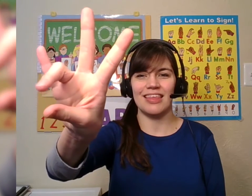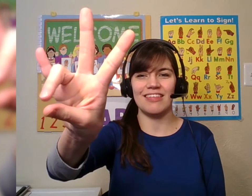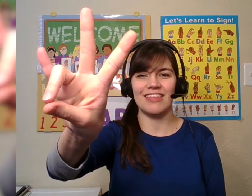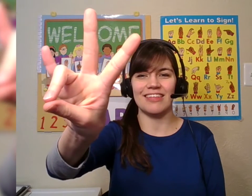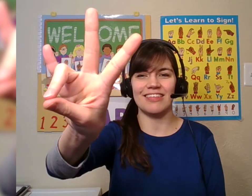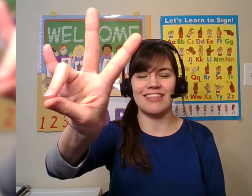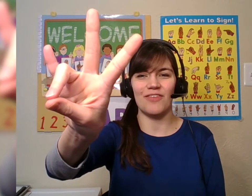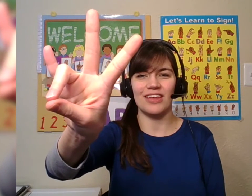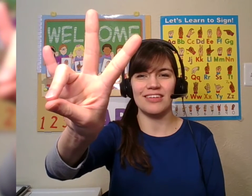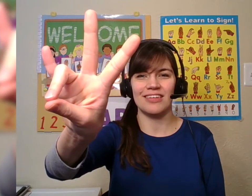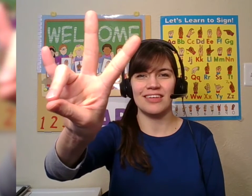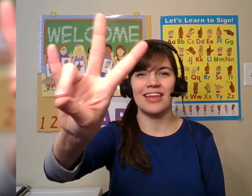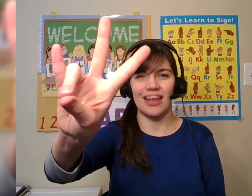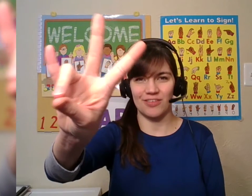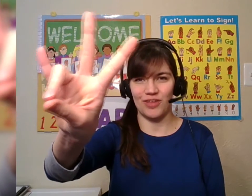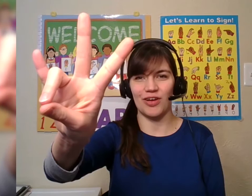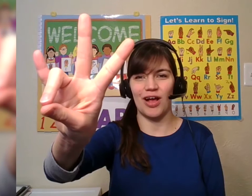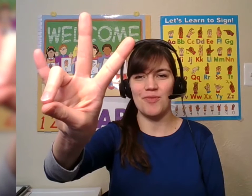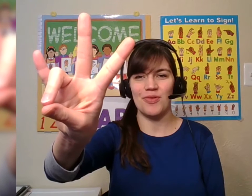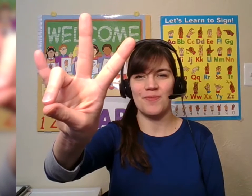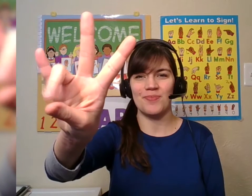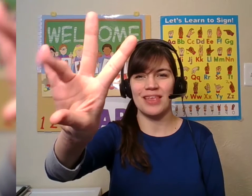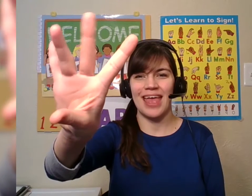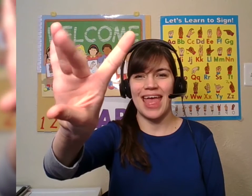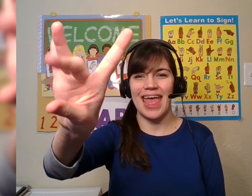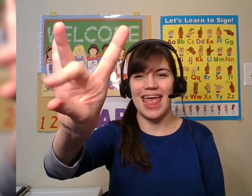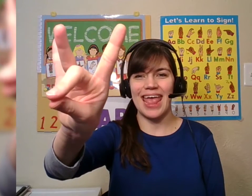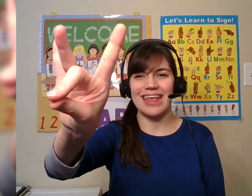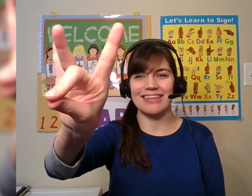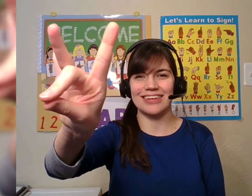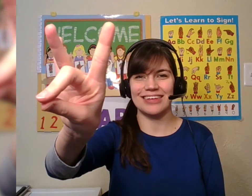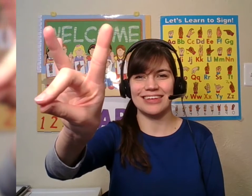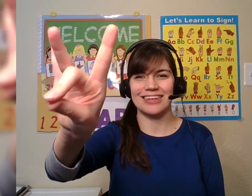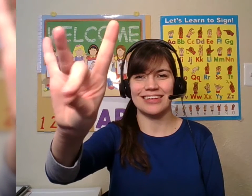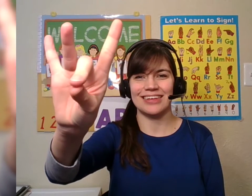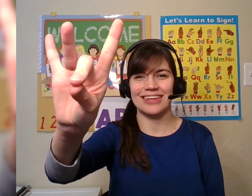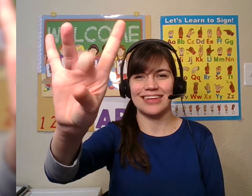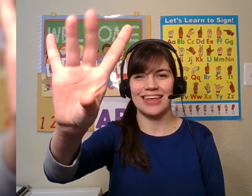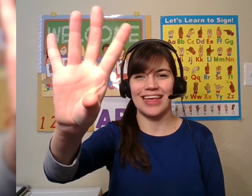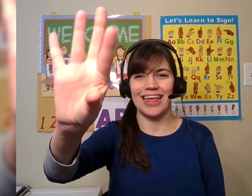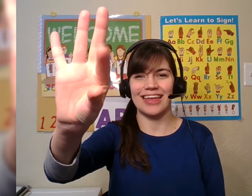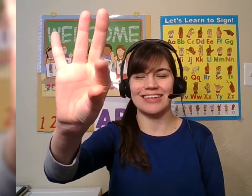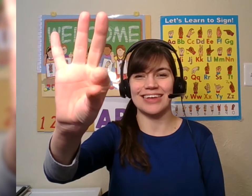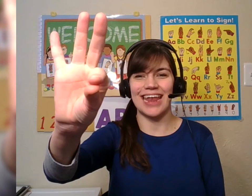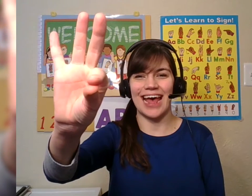This is 7, next finger up, 8, and